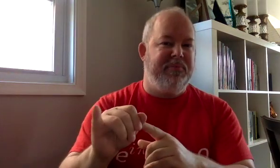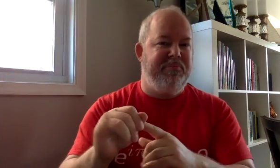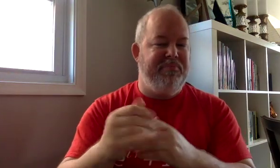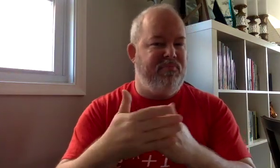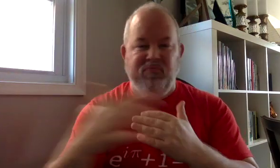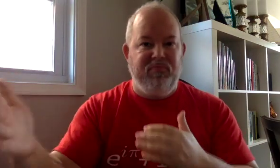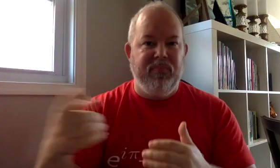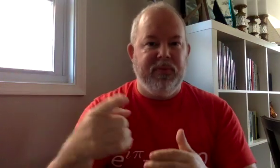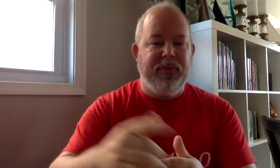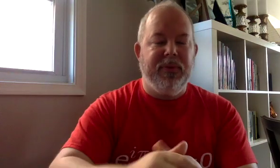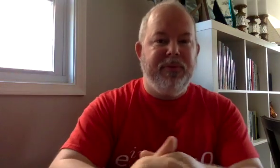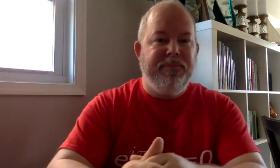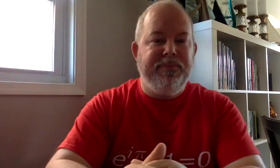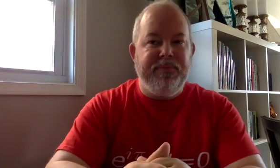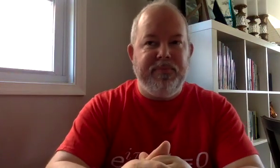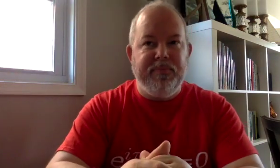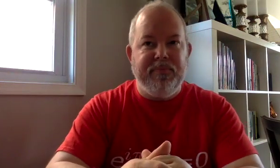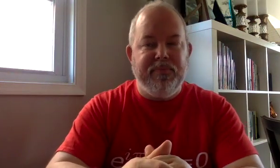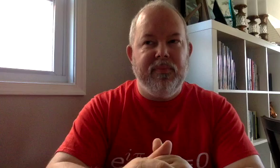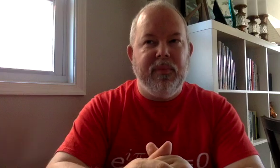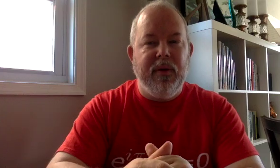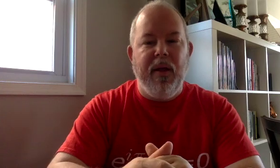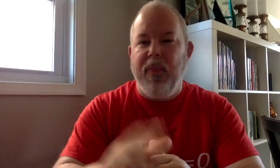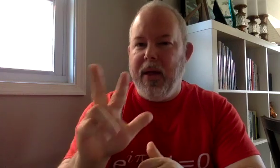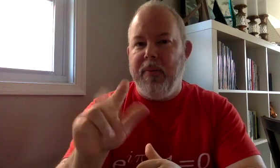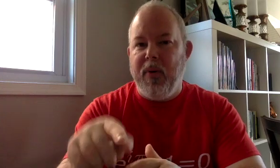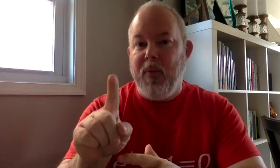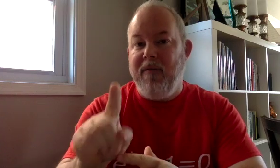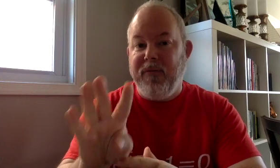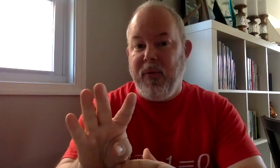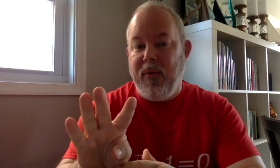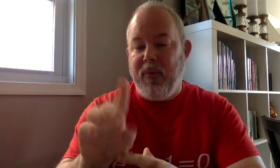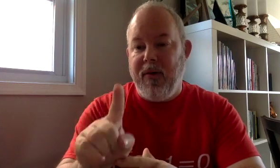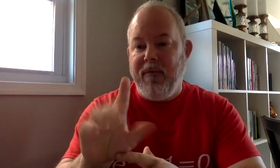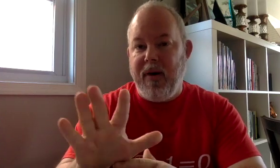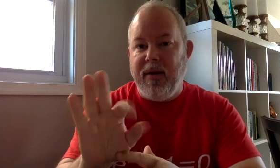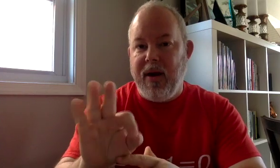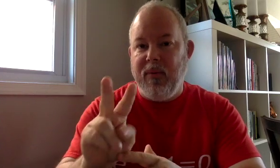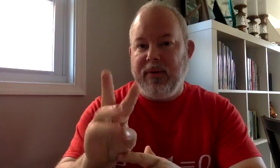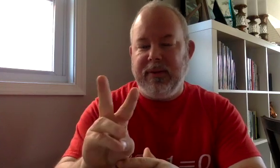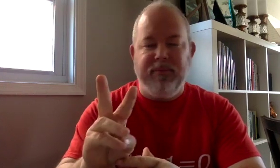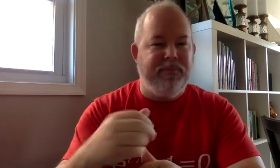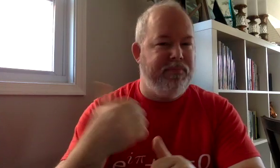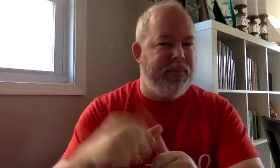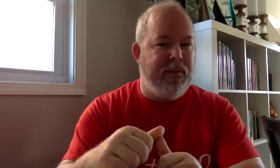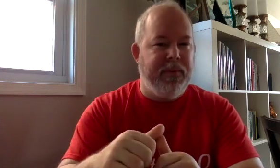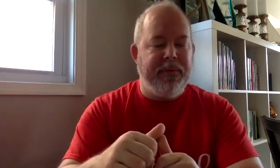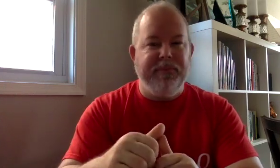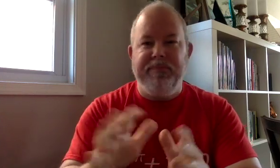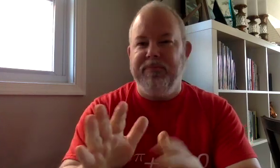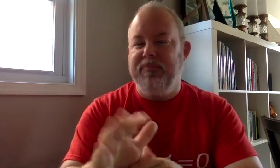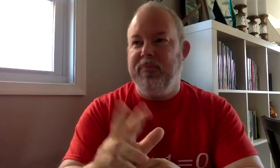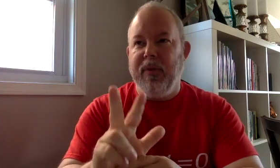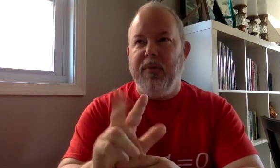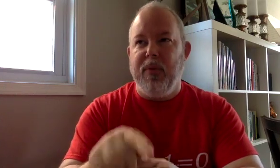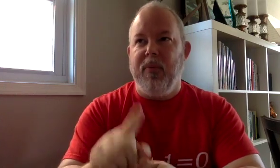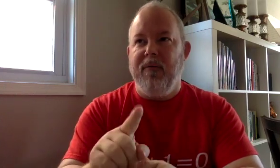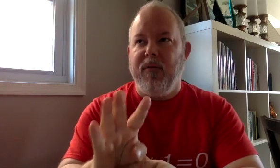that that woman in the photo has died, as has her unborn child. With this country facing invasion